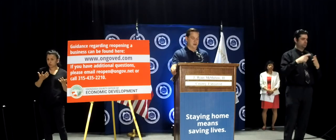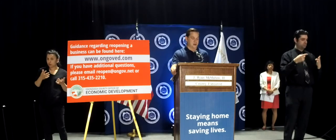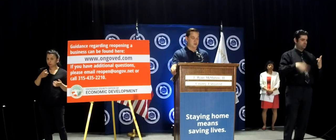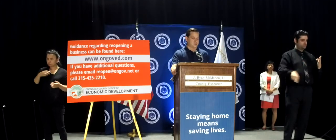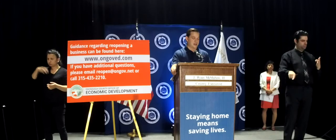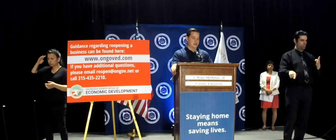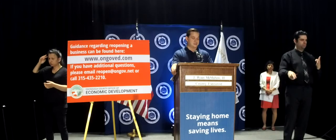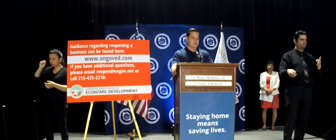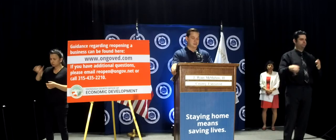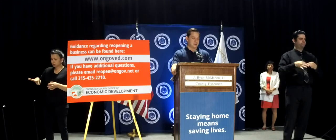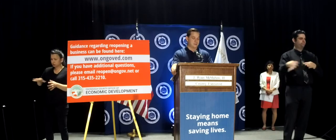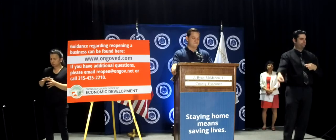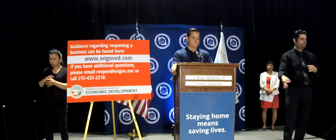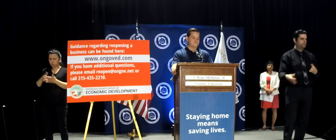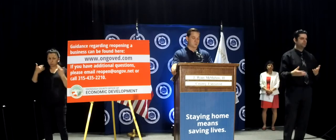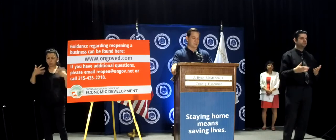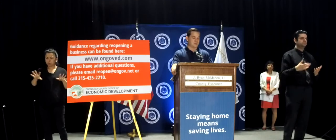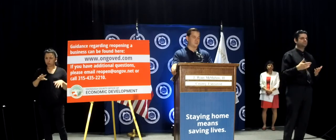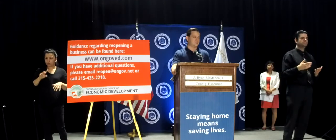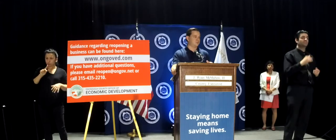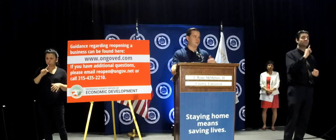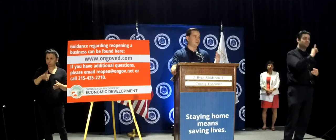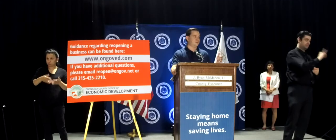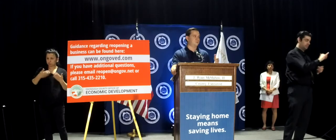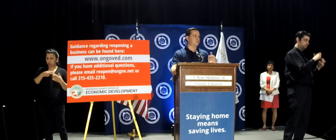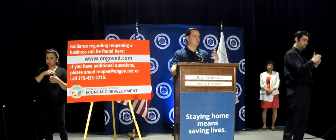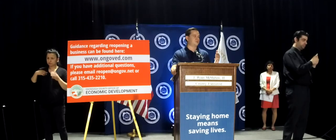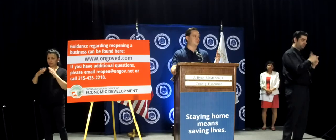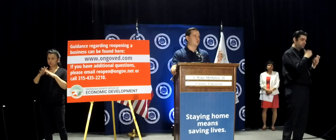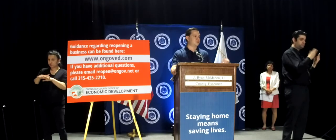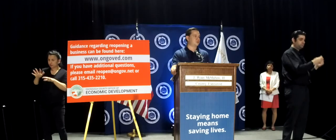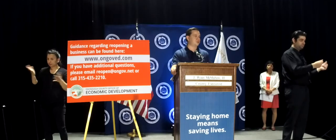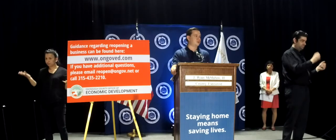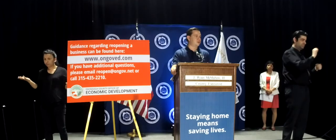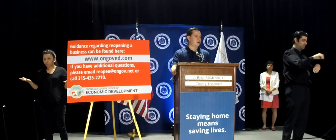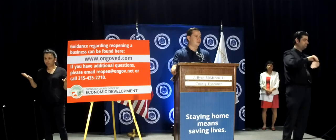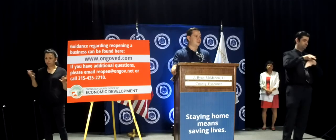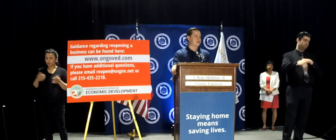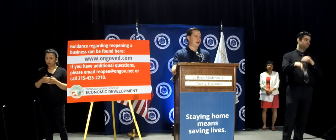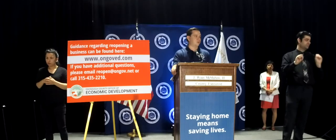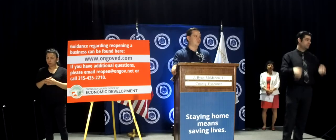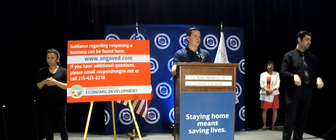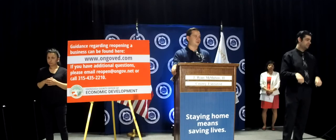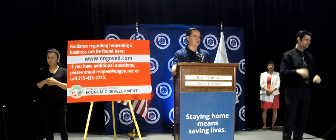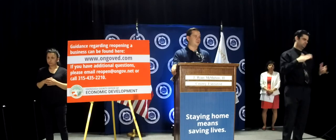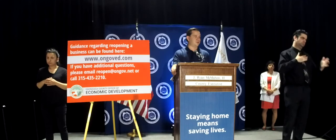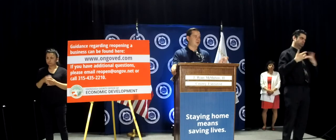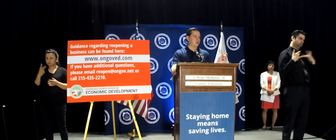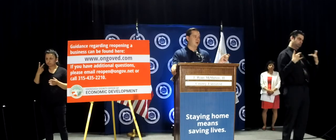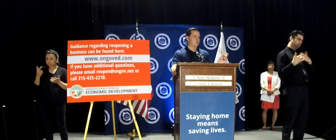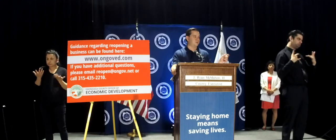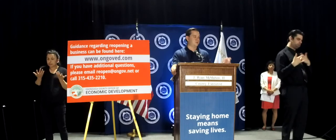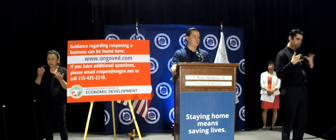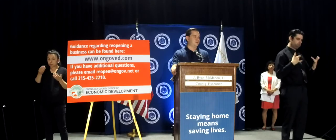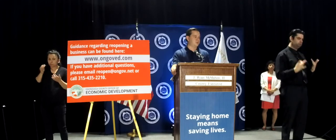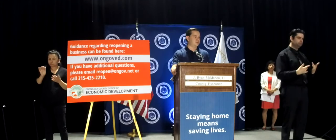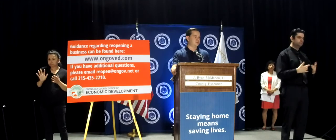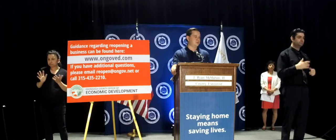the state understands that that there's a situation that's not reflective